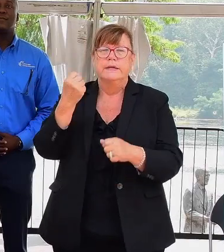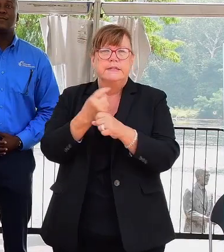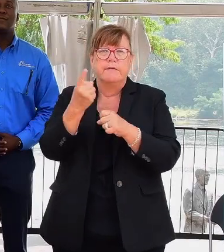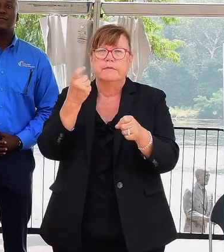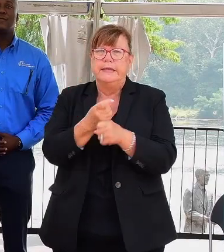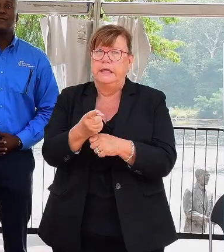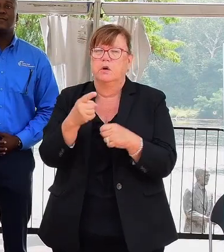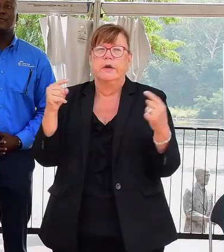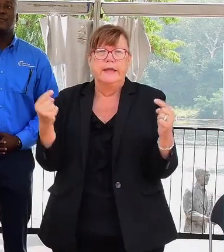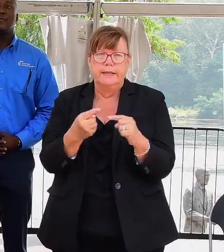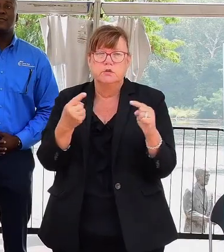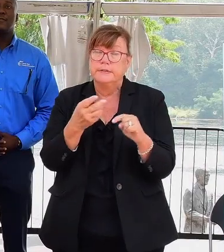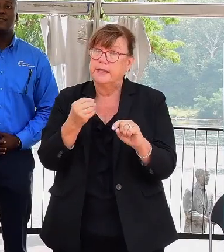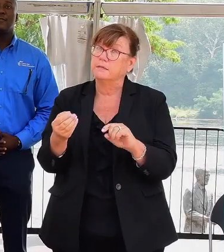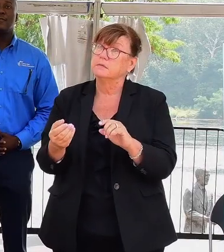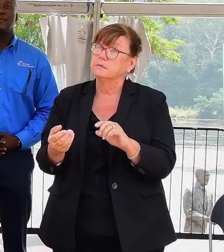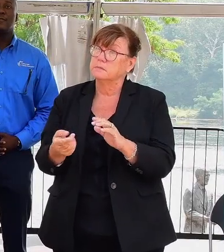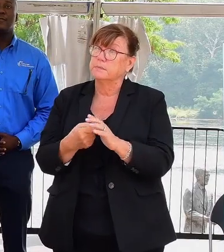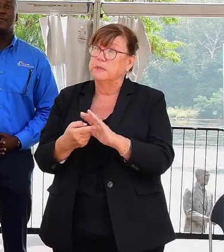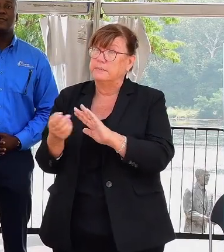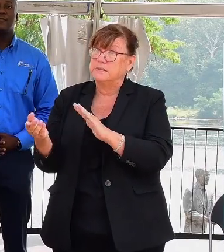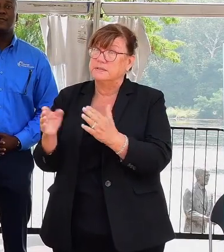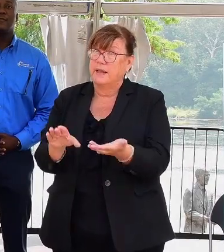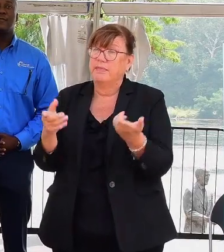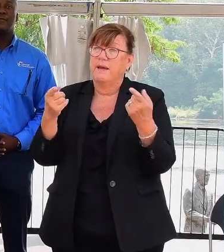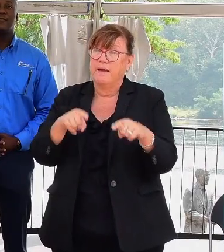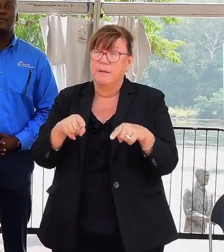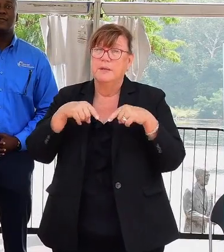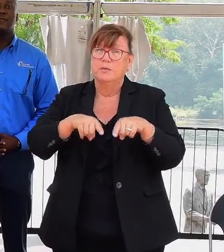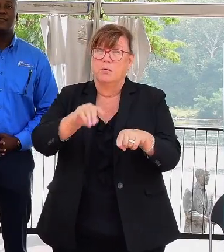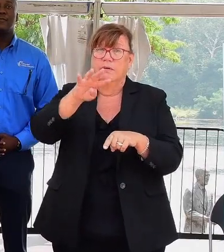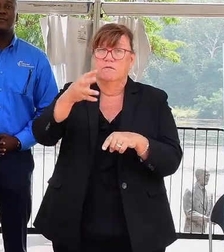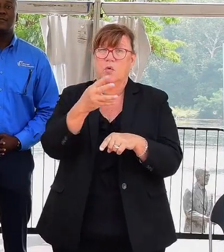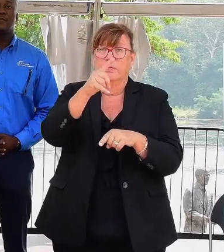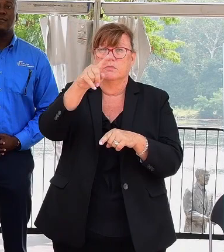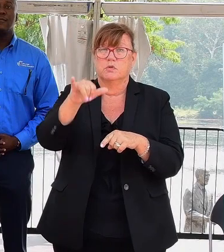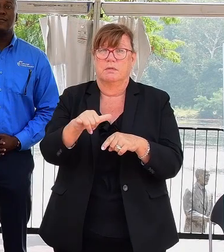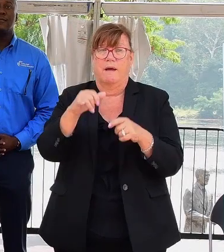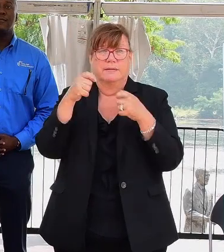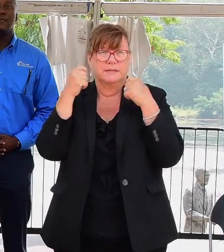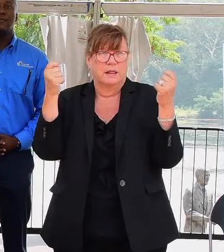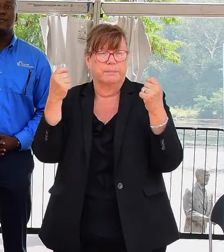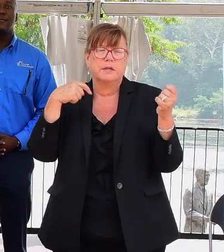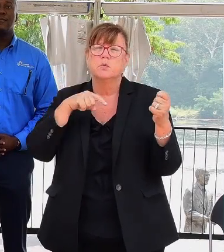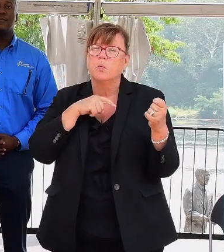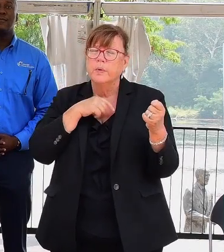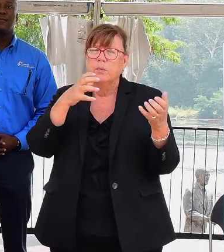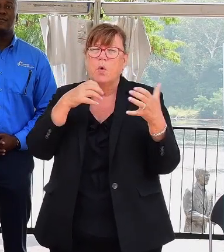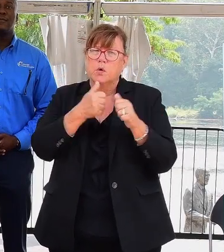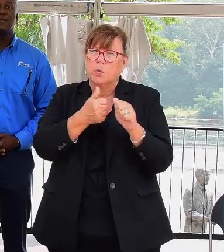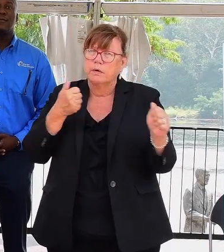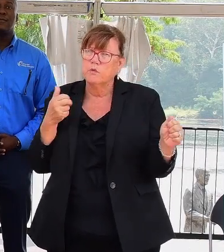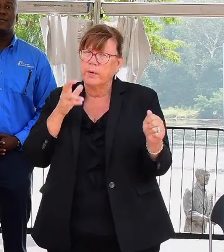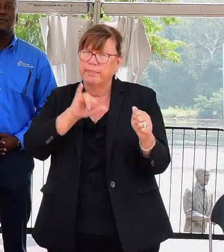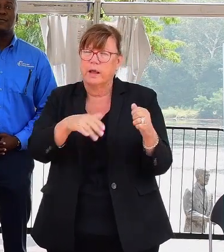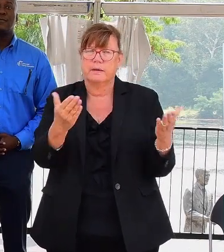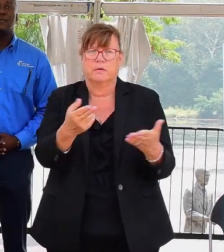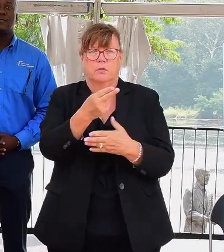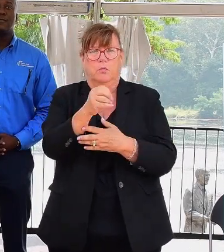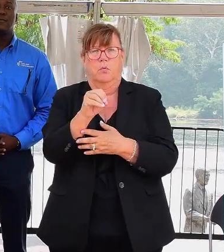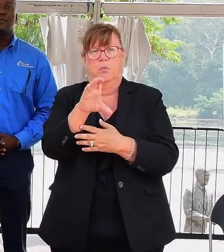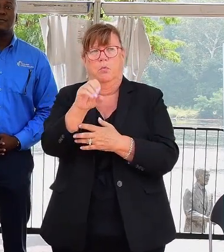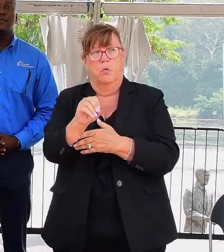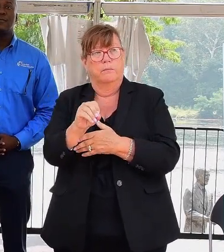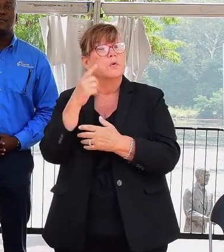injuries and even death occurring during 4th of July celebrations. We are determined to avoid that here in Howard County.